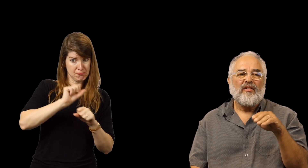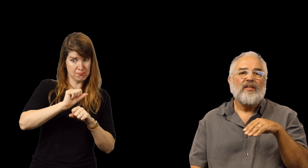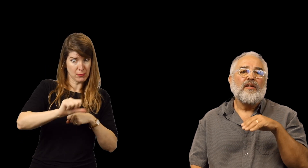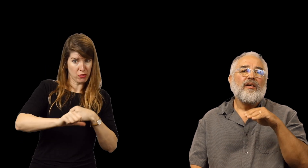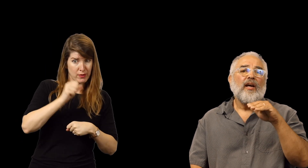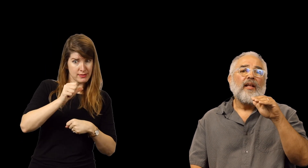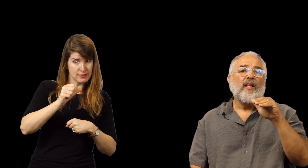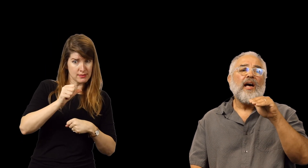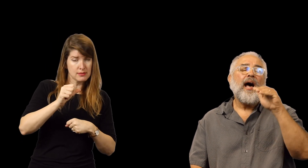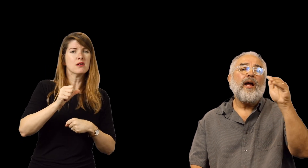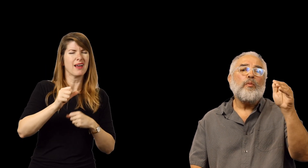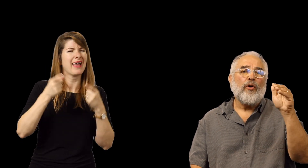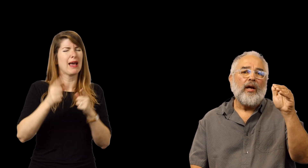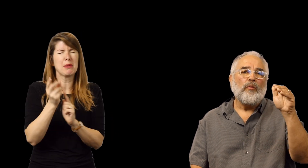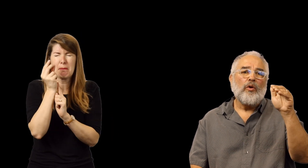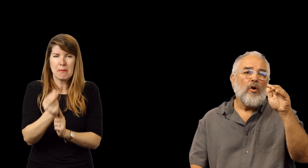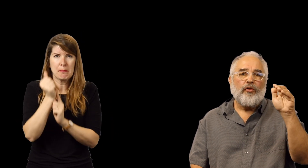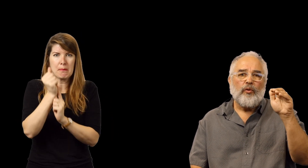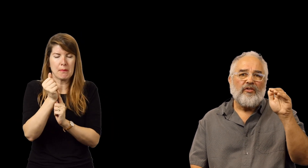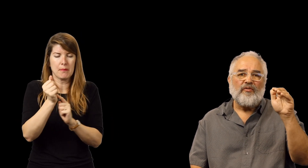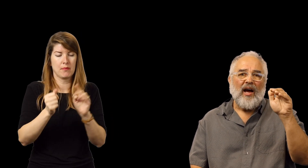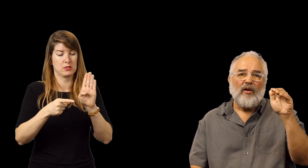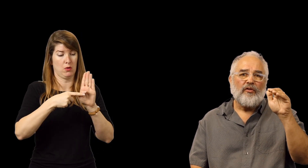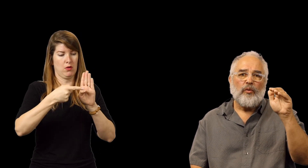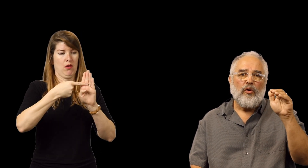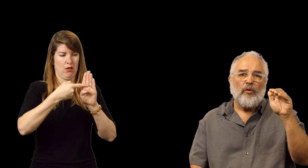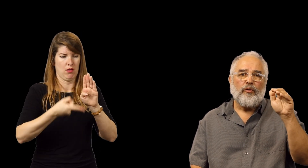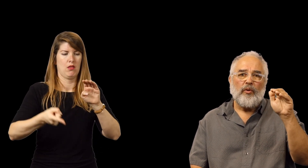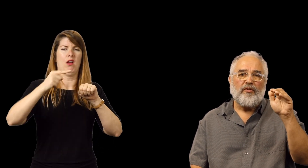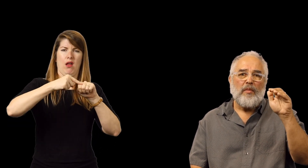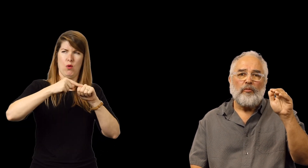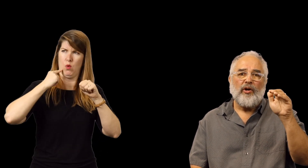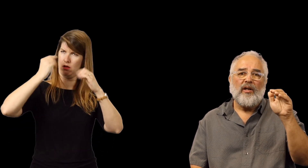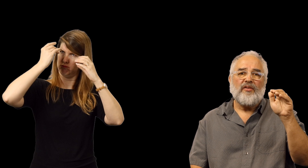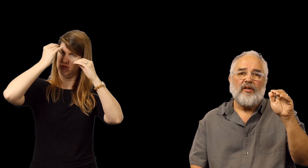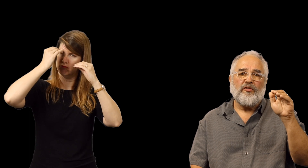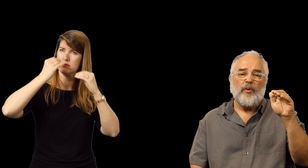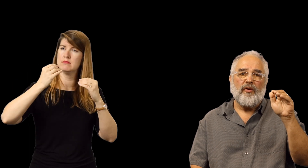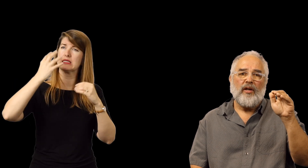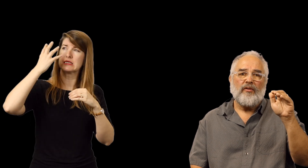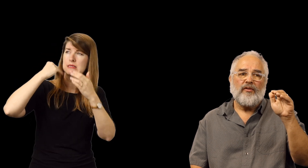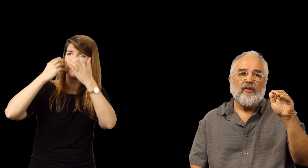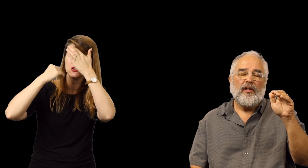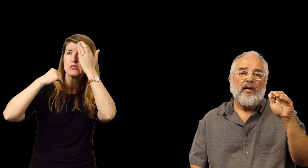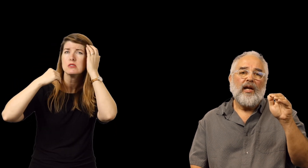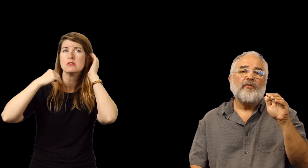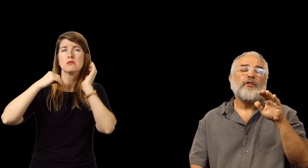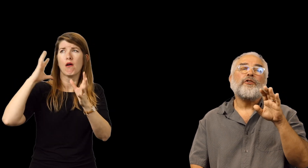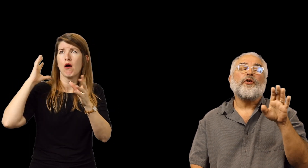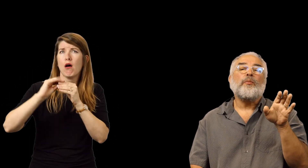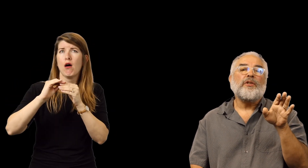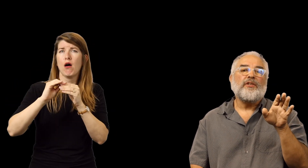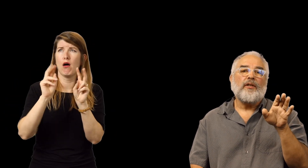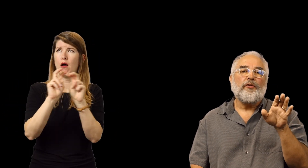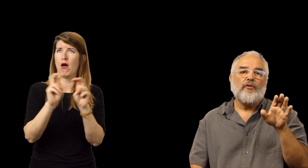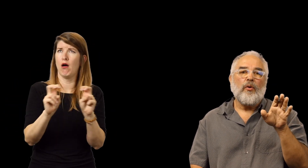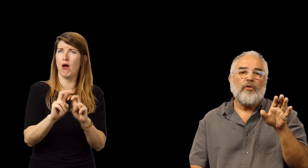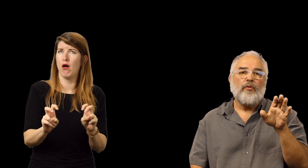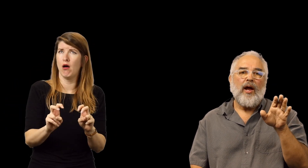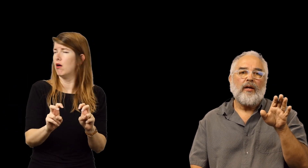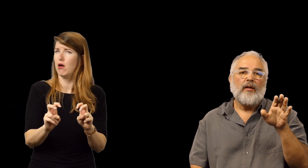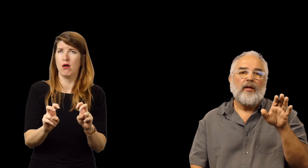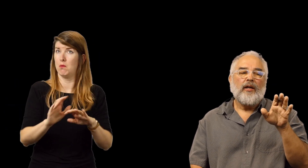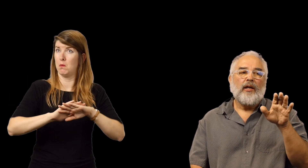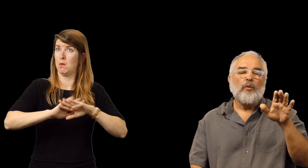milliseconds. And then the higher brain will go through its files, will go through its memory and its experience, and if it determines that there's